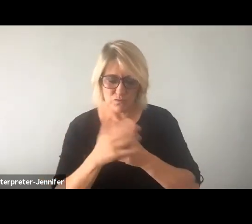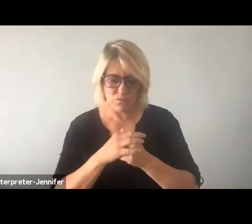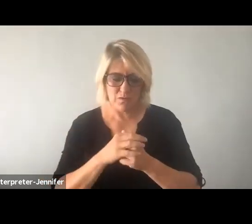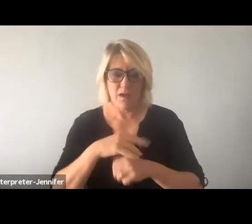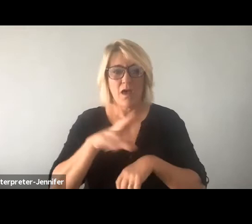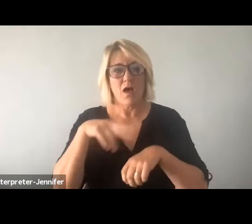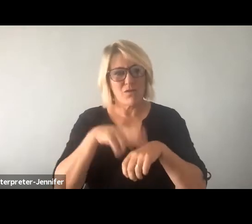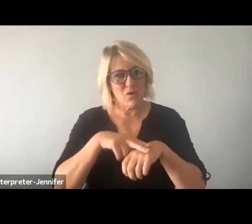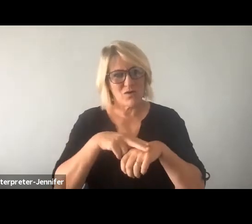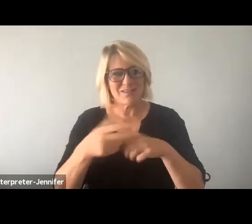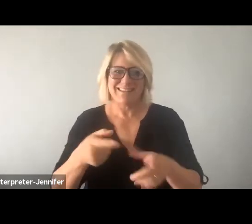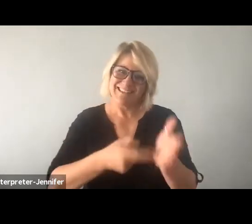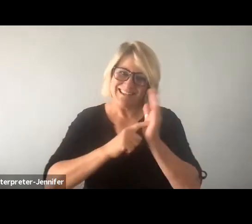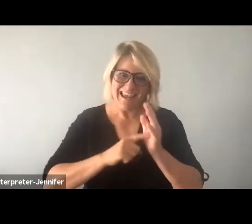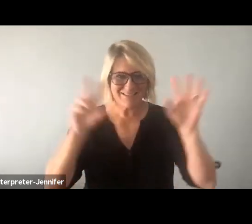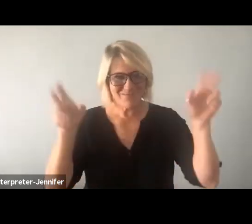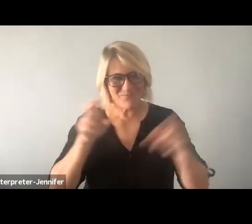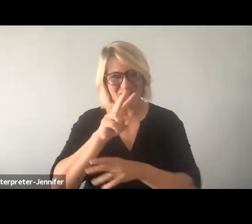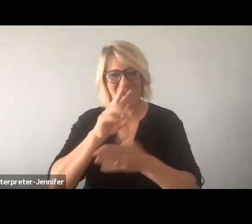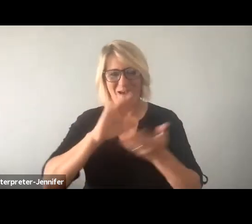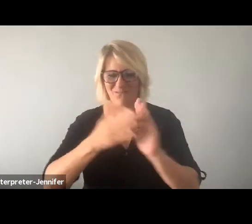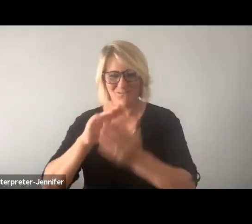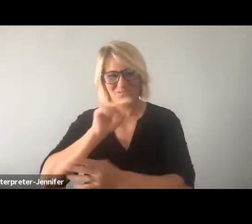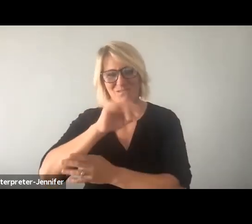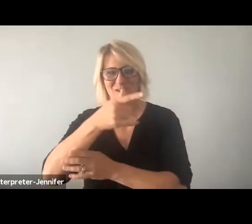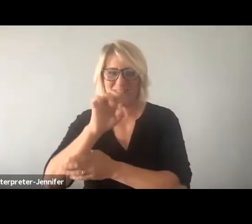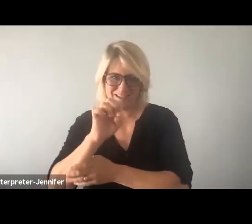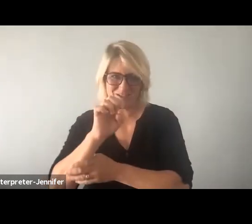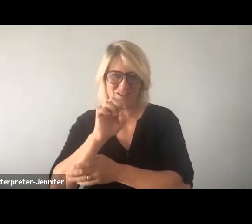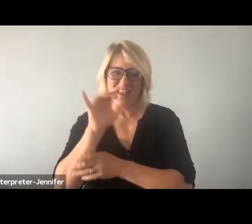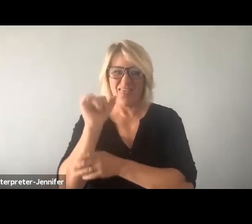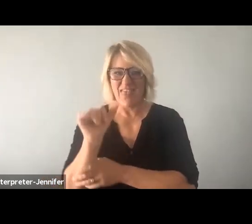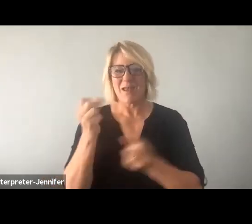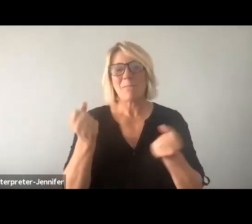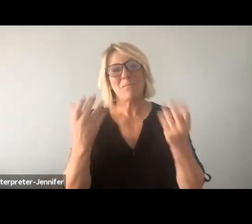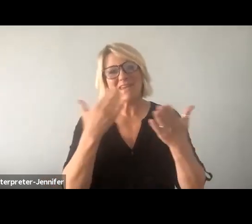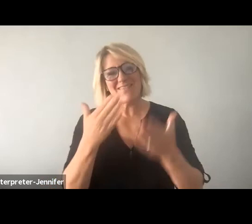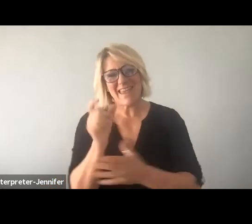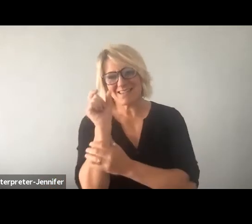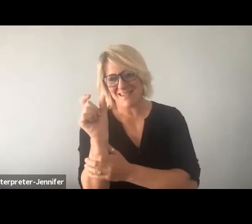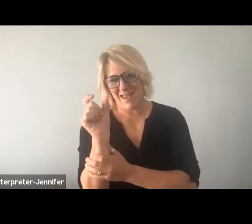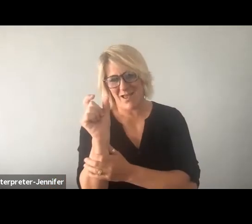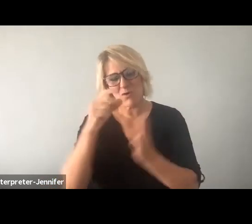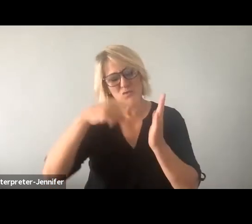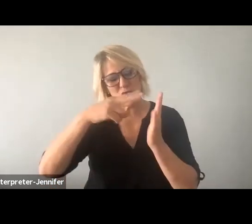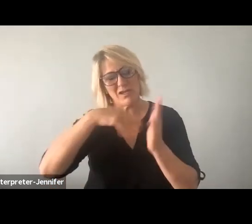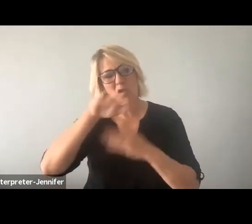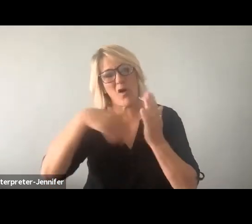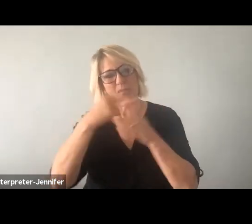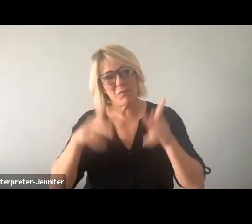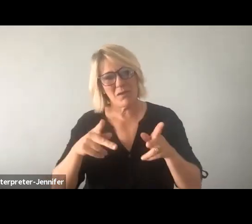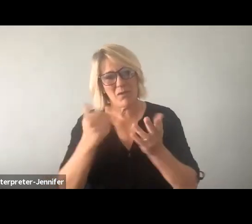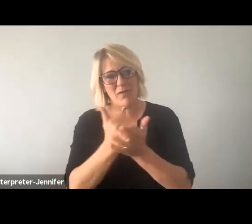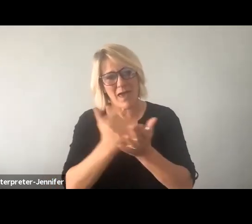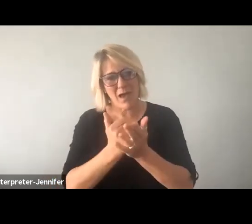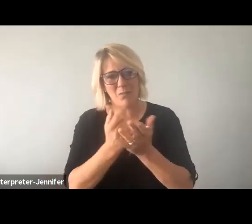a village. So our next tab is the many thanks tab. Please feel free to read through all the people that it took to make this event happen.